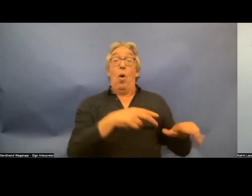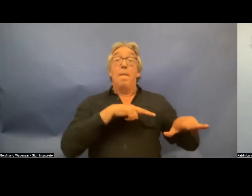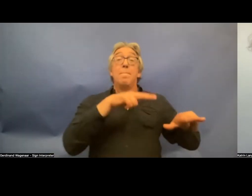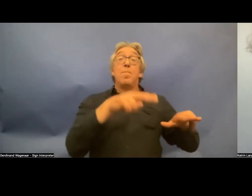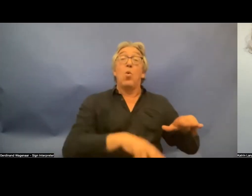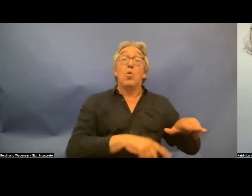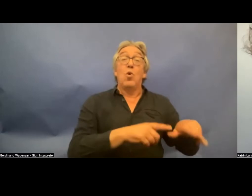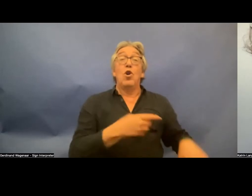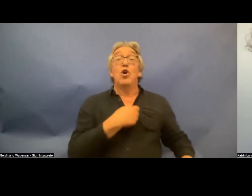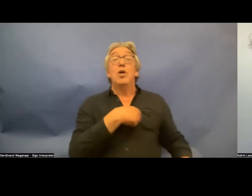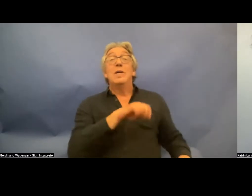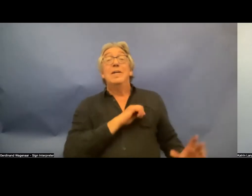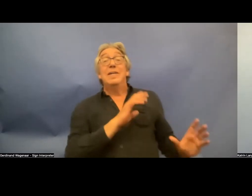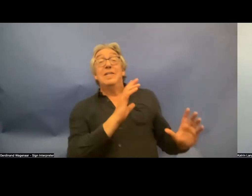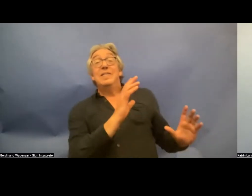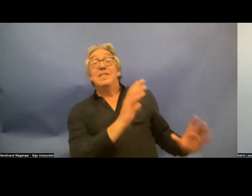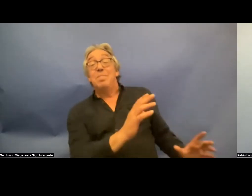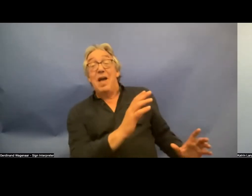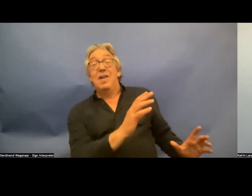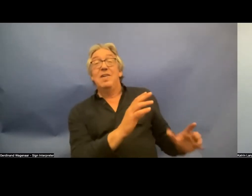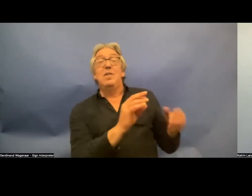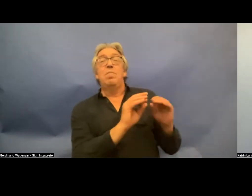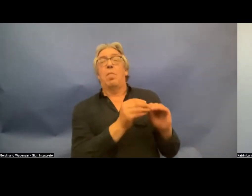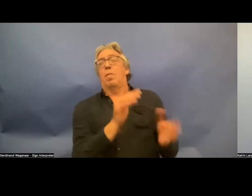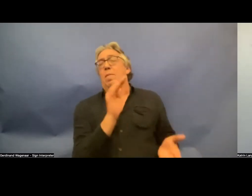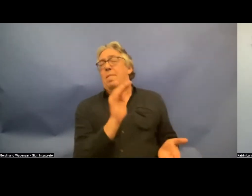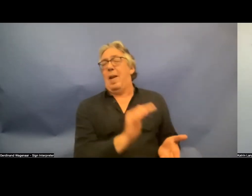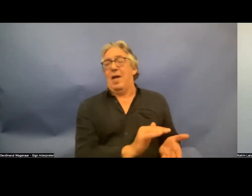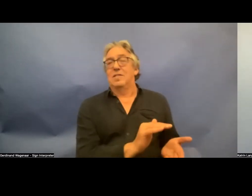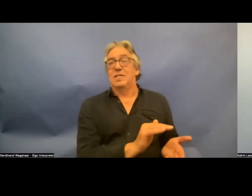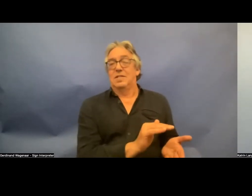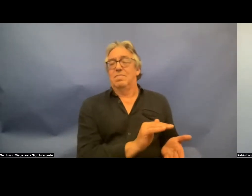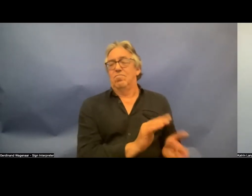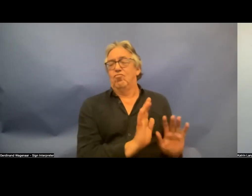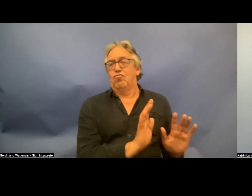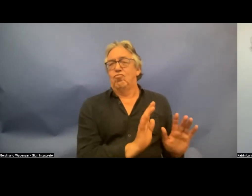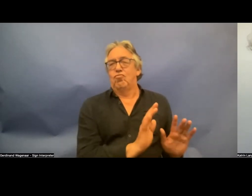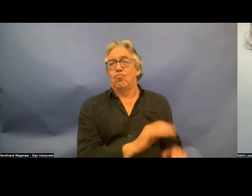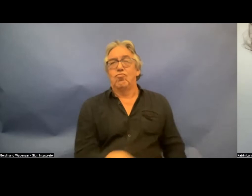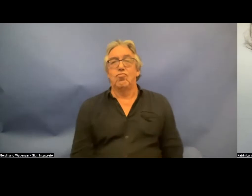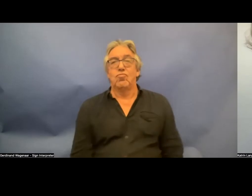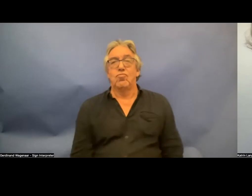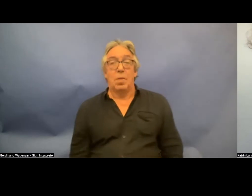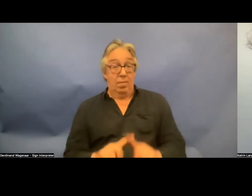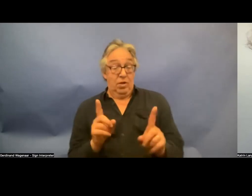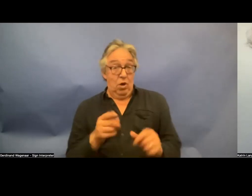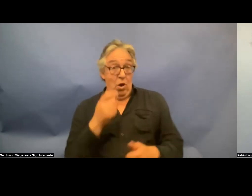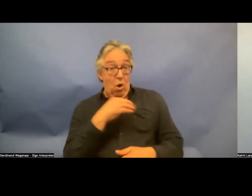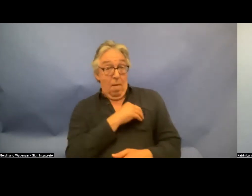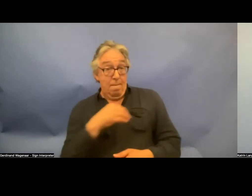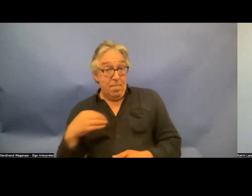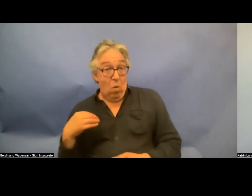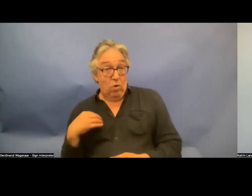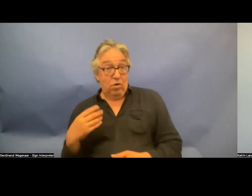they are in the Ukrainian neighbor countries. And here we have resolutions, we have a new EU disability